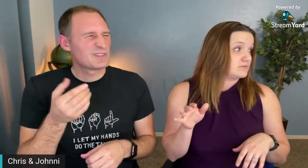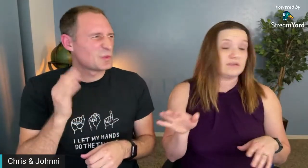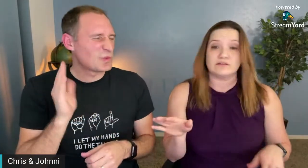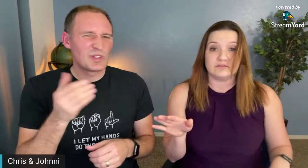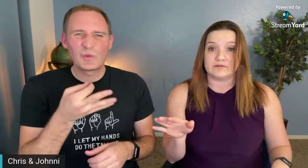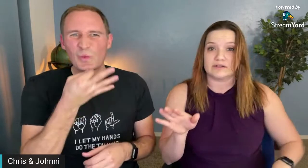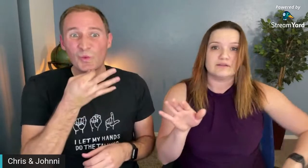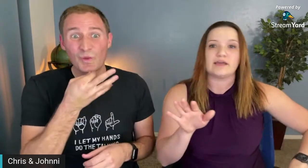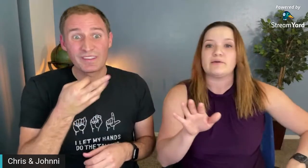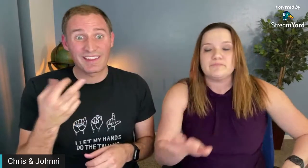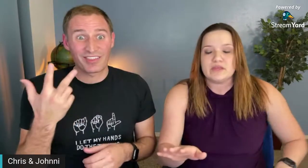week. Oh Lord, look out.